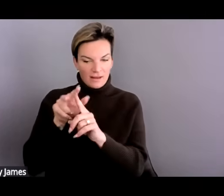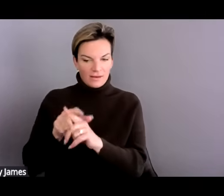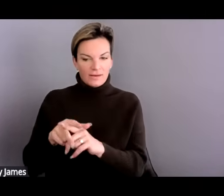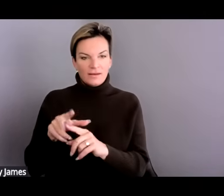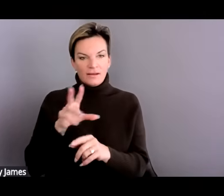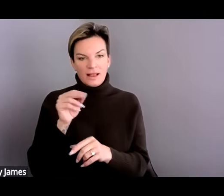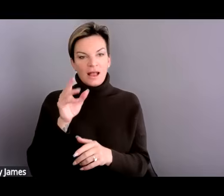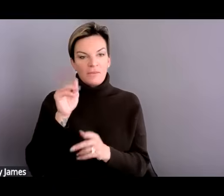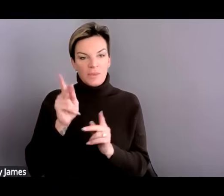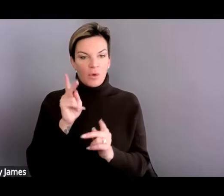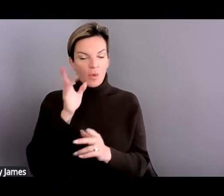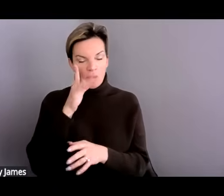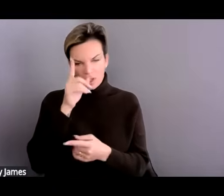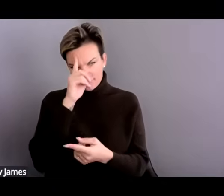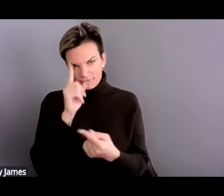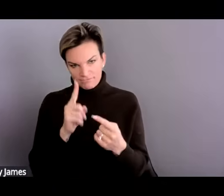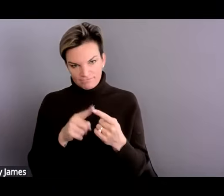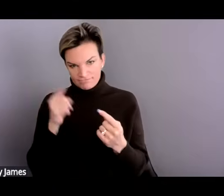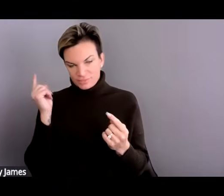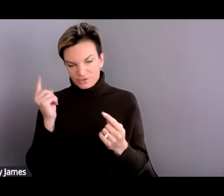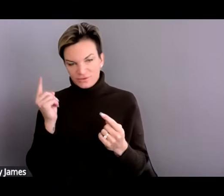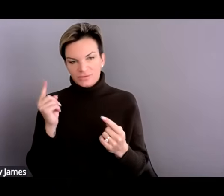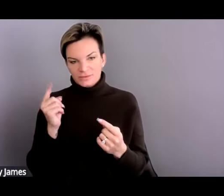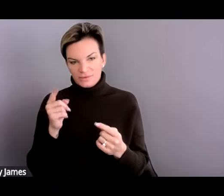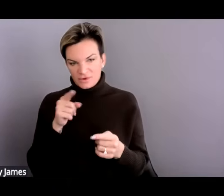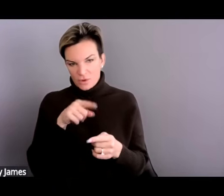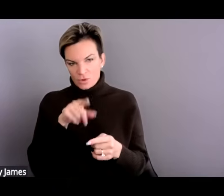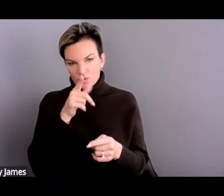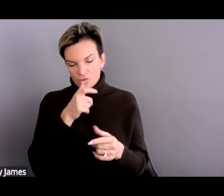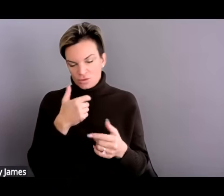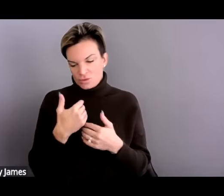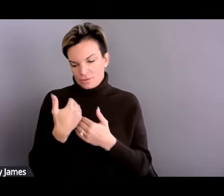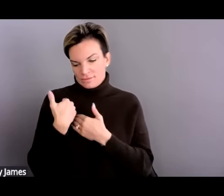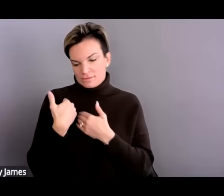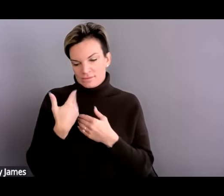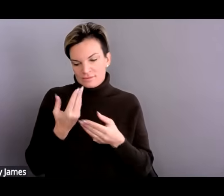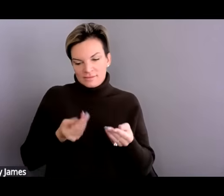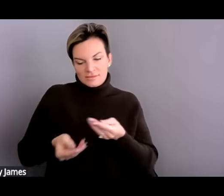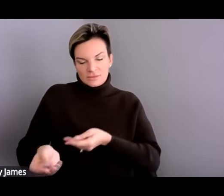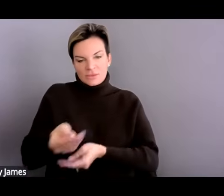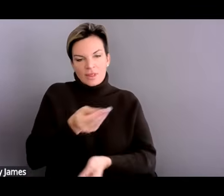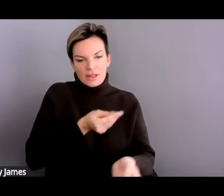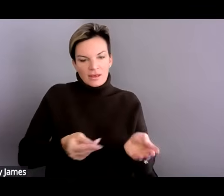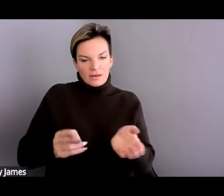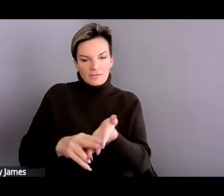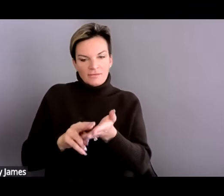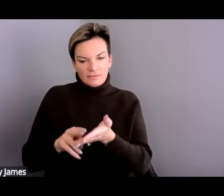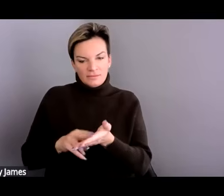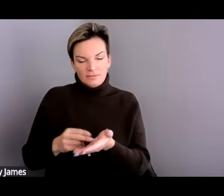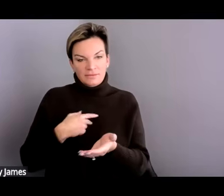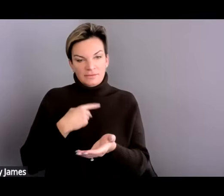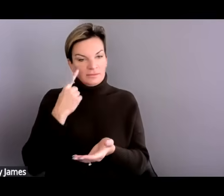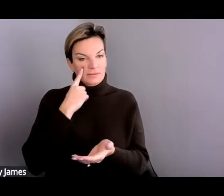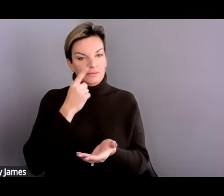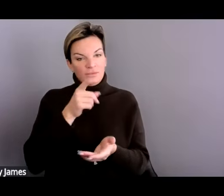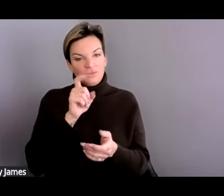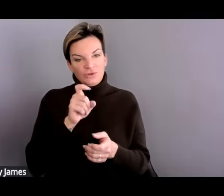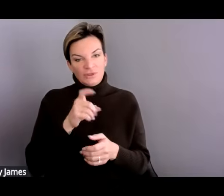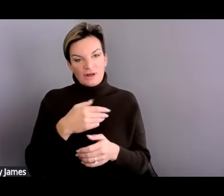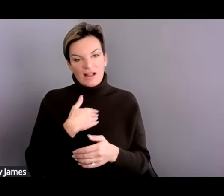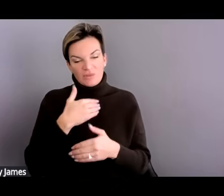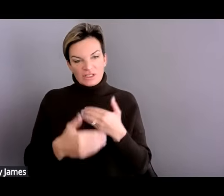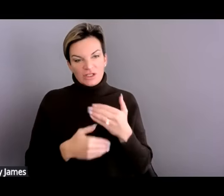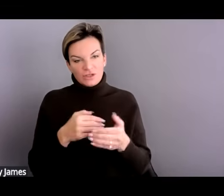those circulators. And so I think it'd be an excellent idea for this board to have procedures in place. It seems to me that